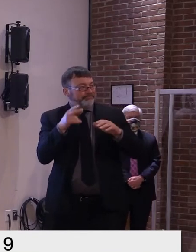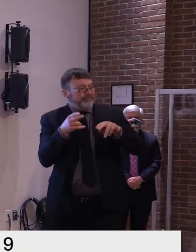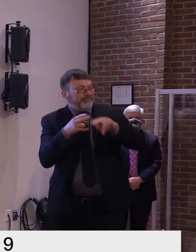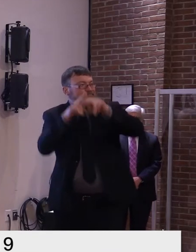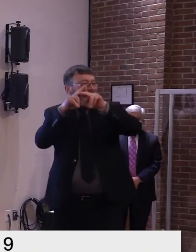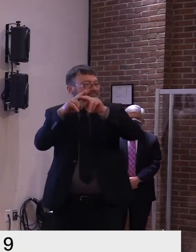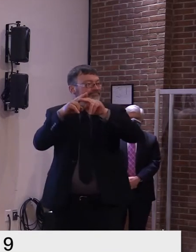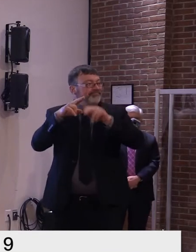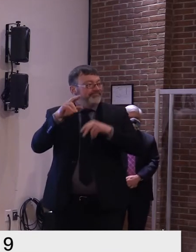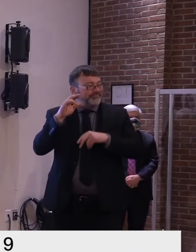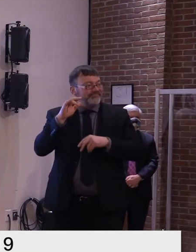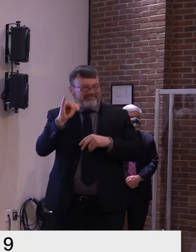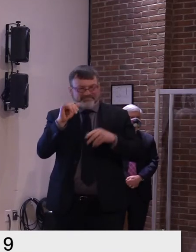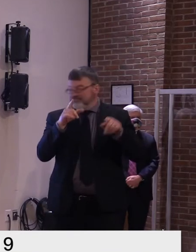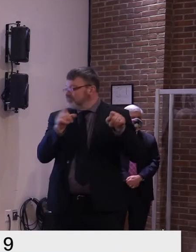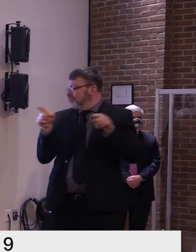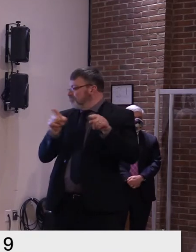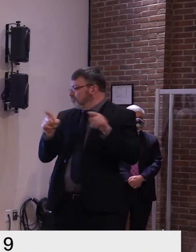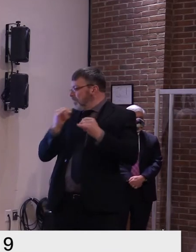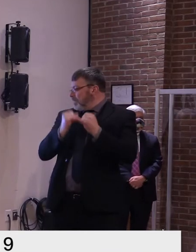conditions. And